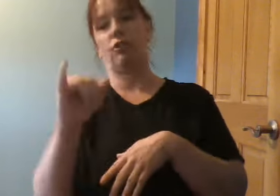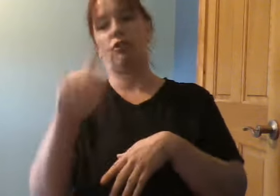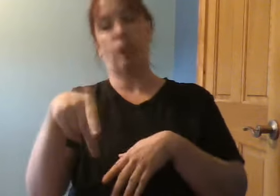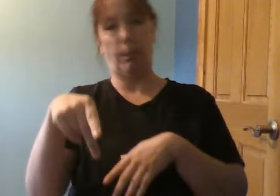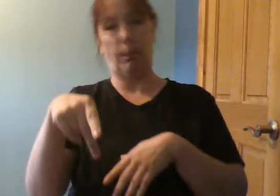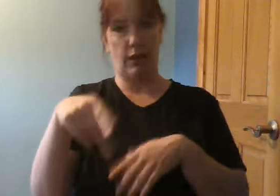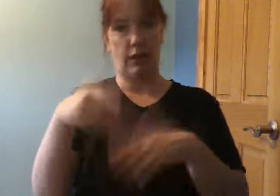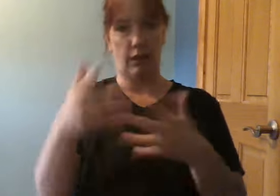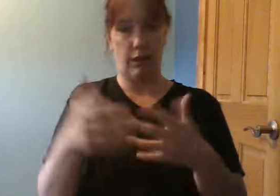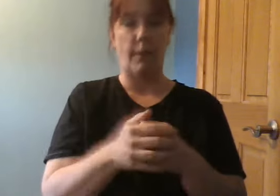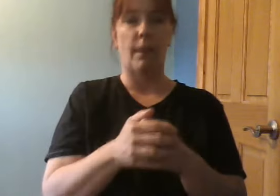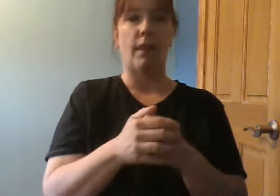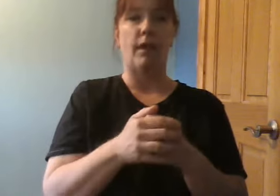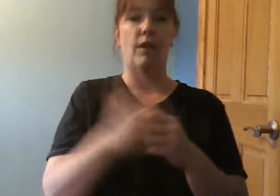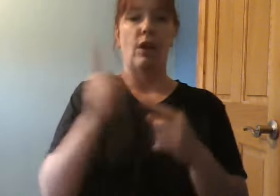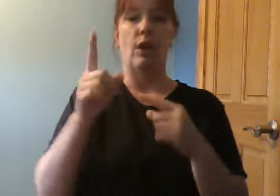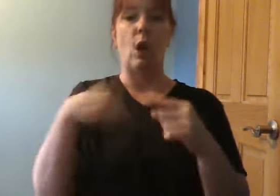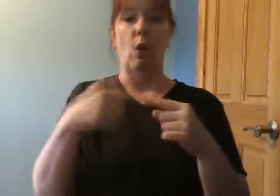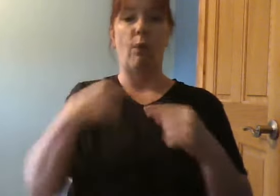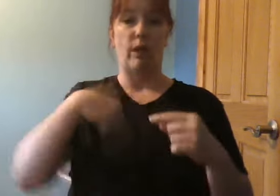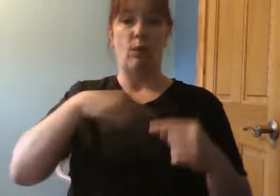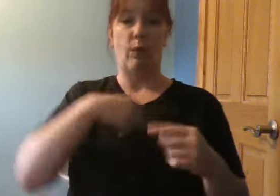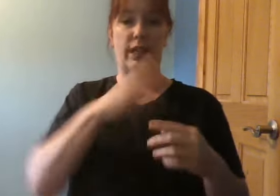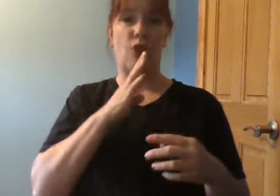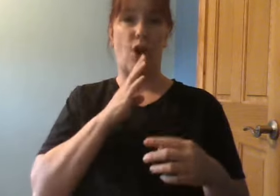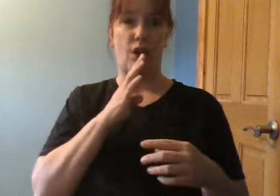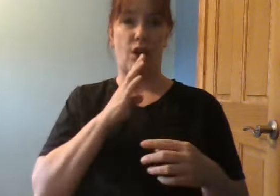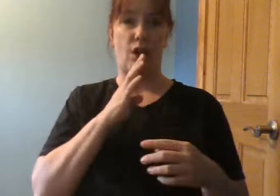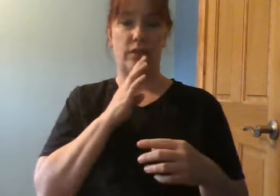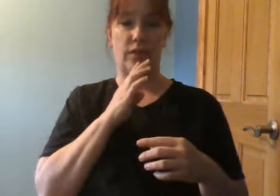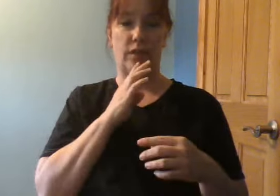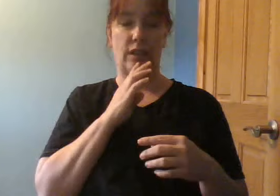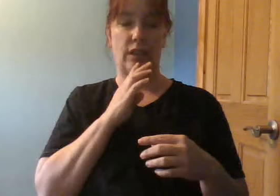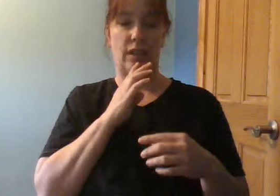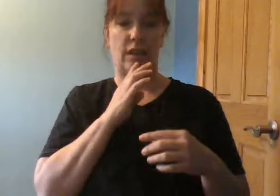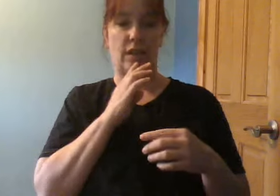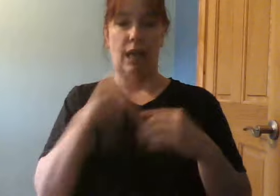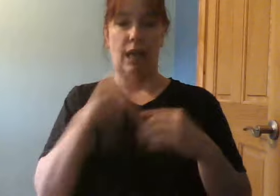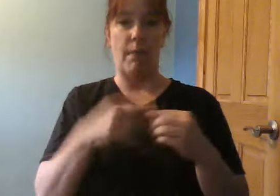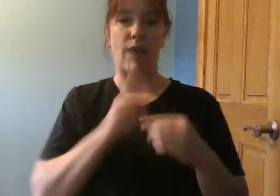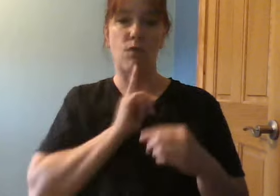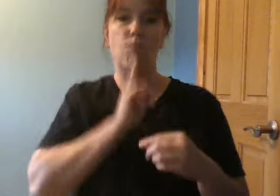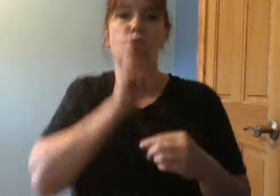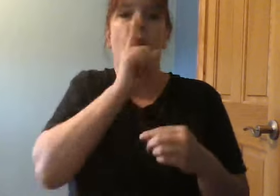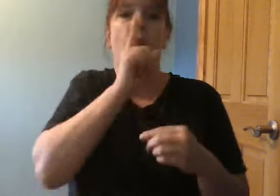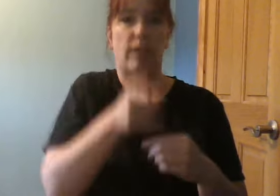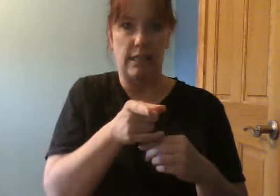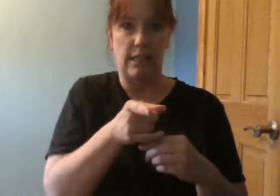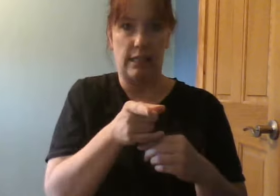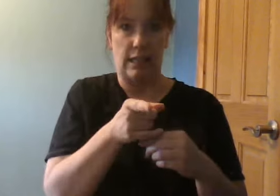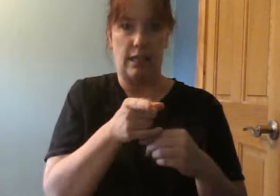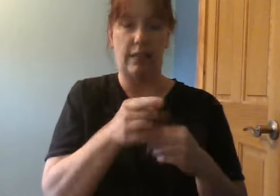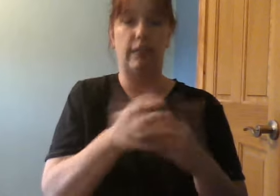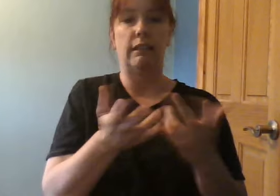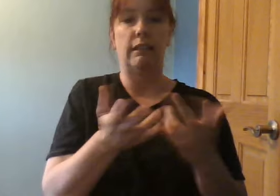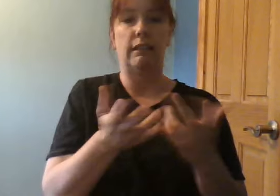just, when we're talking about authenticity, it's a little more fractal than it appears, and that's a good example to show it. Okay, so